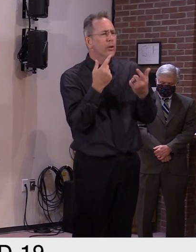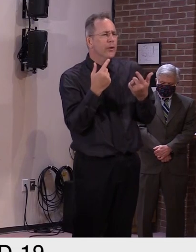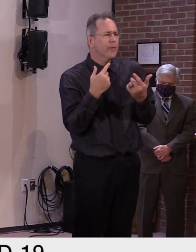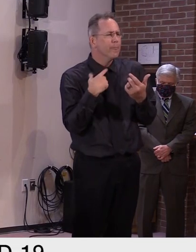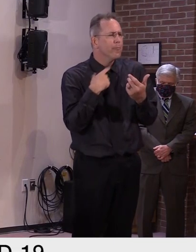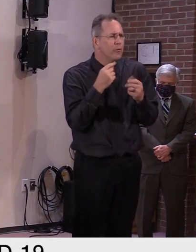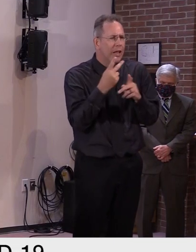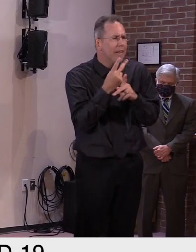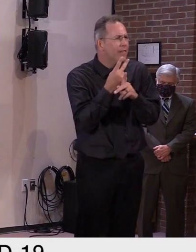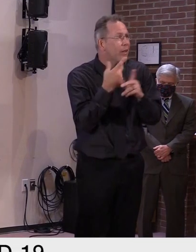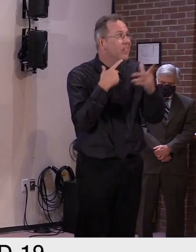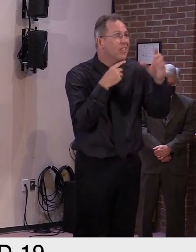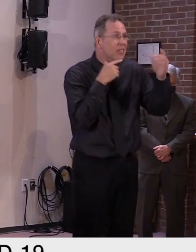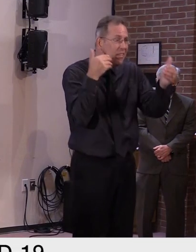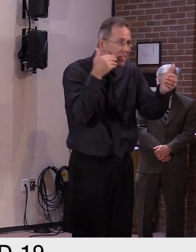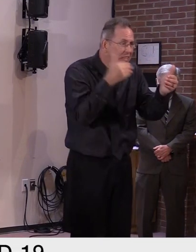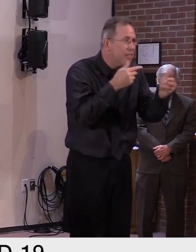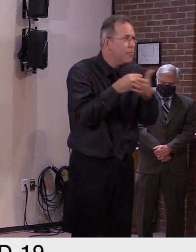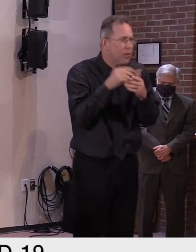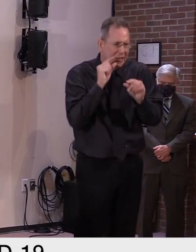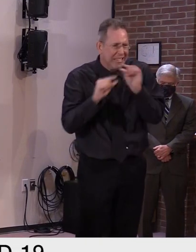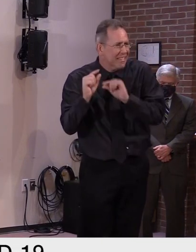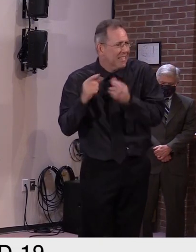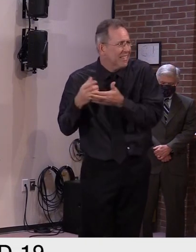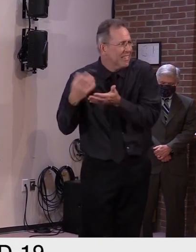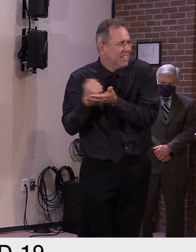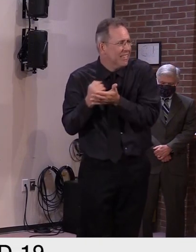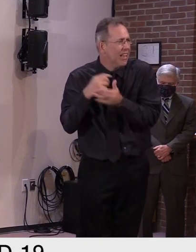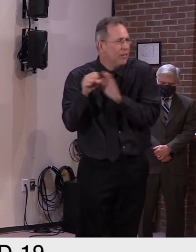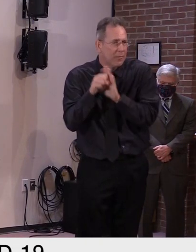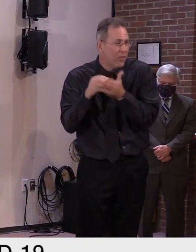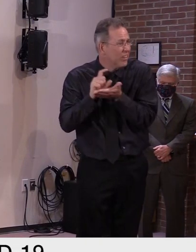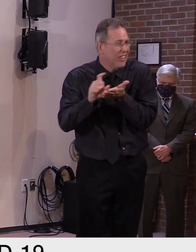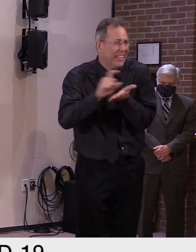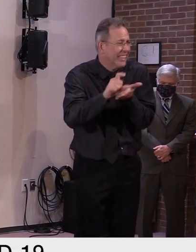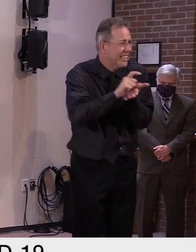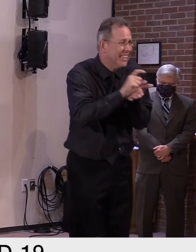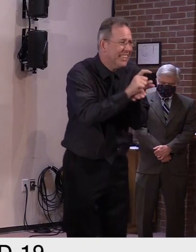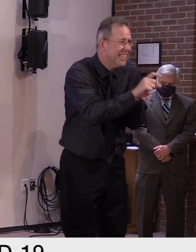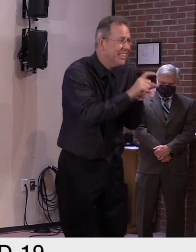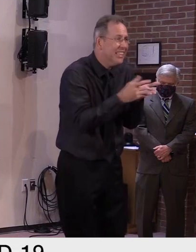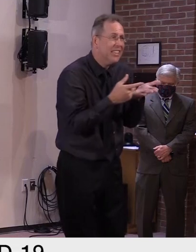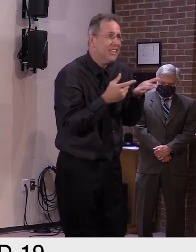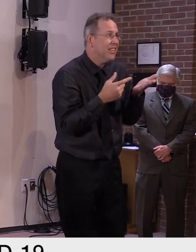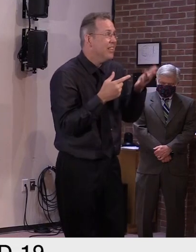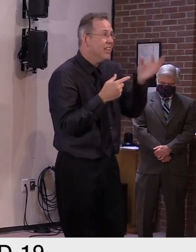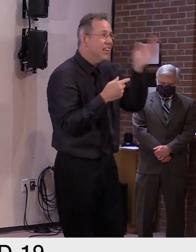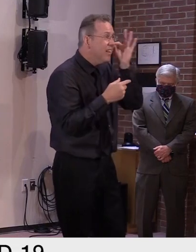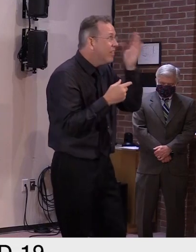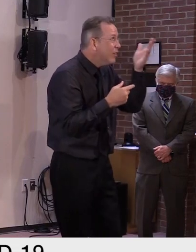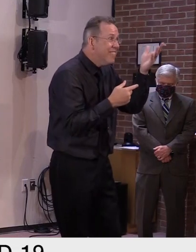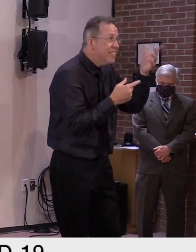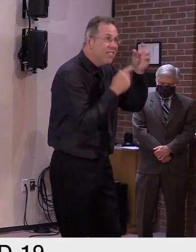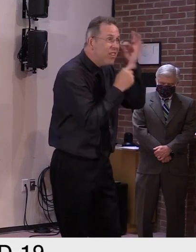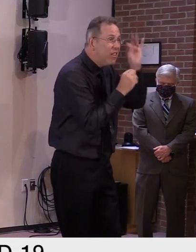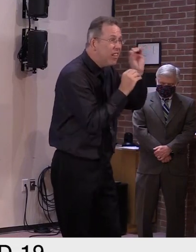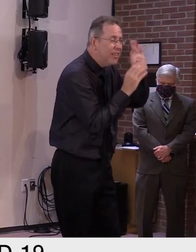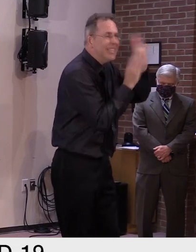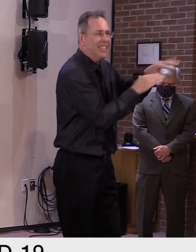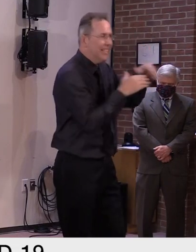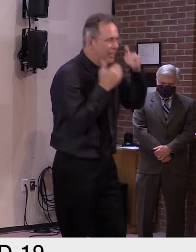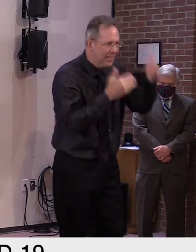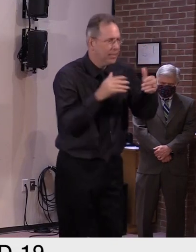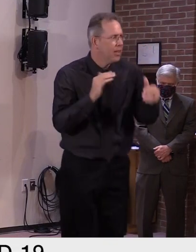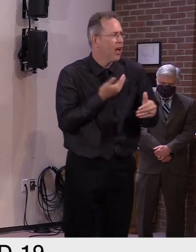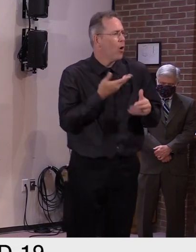and we'll do both. We'll consider both of those as we move forward with something, because